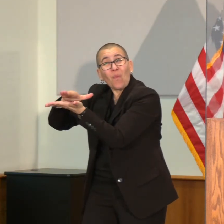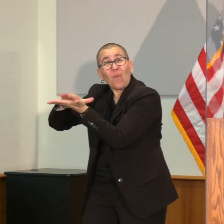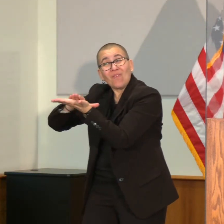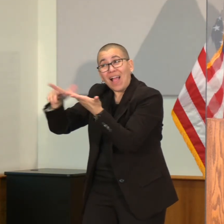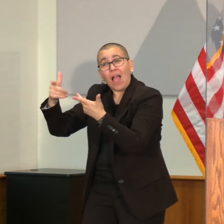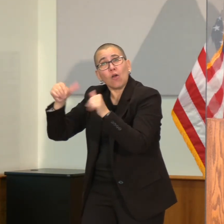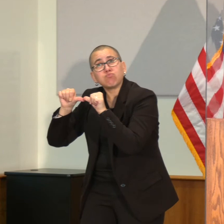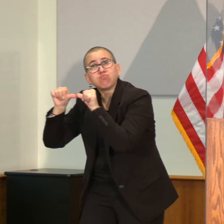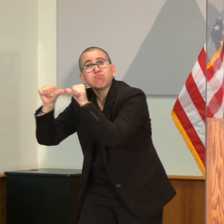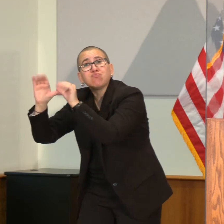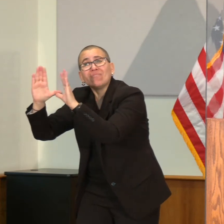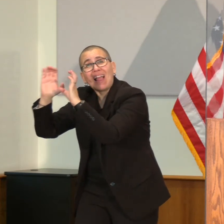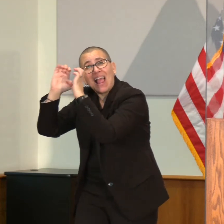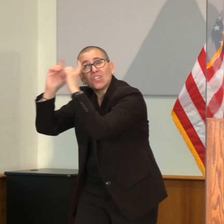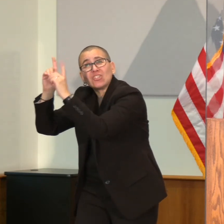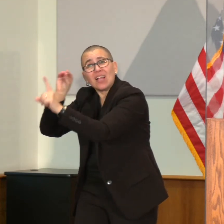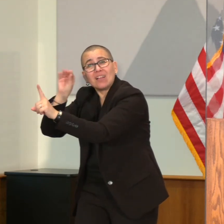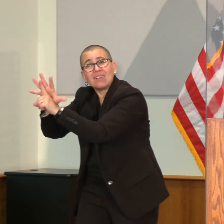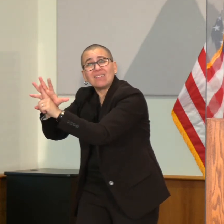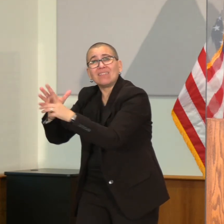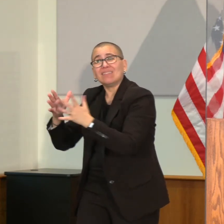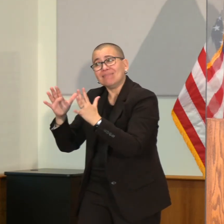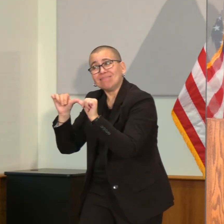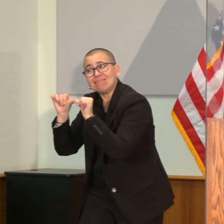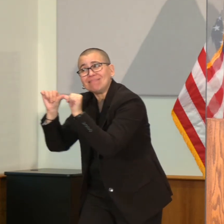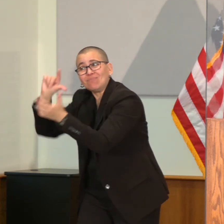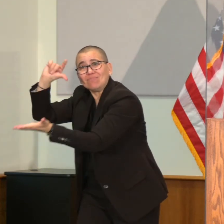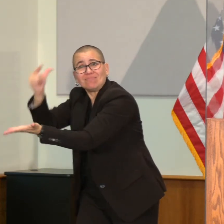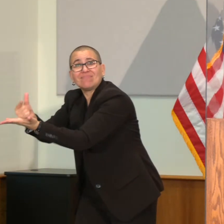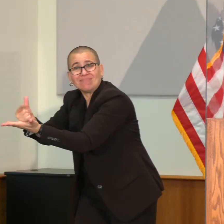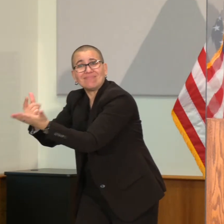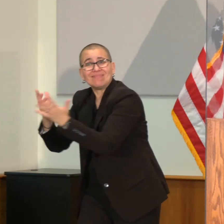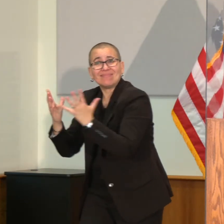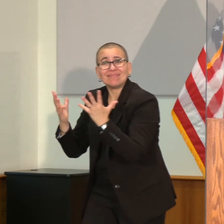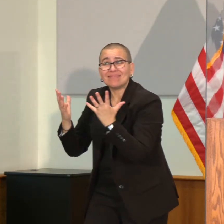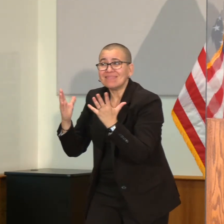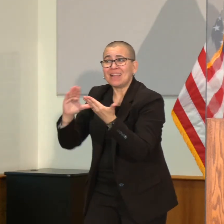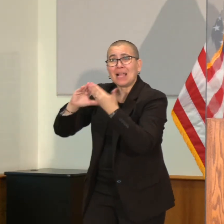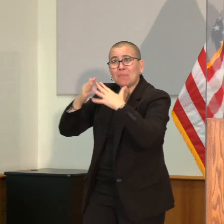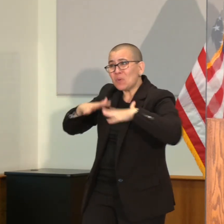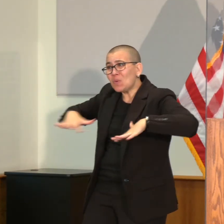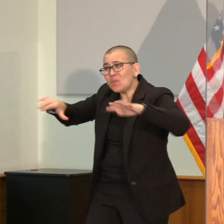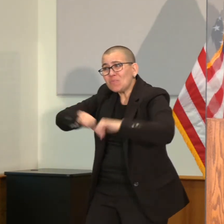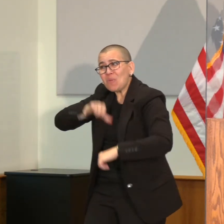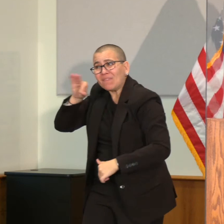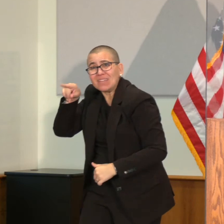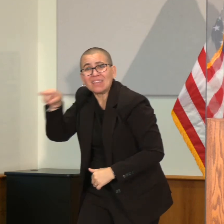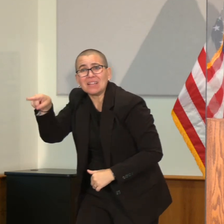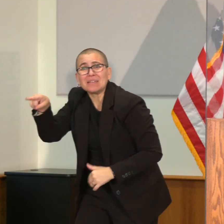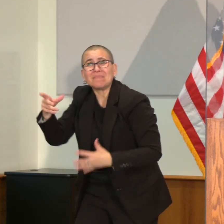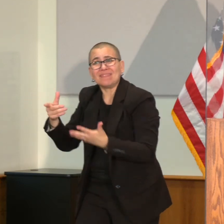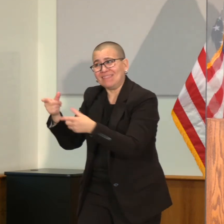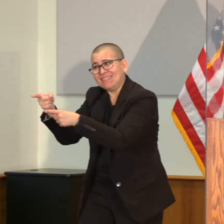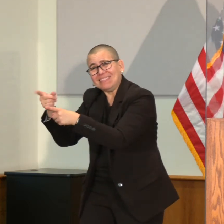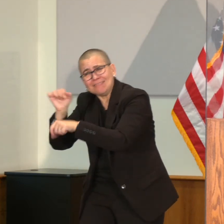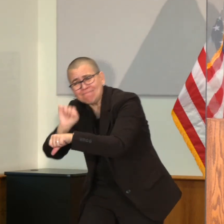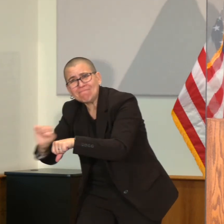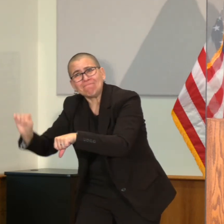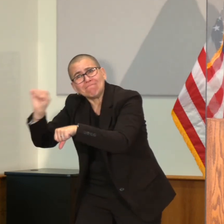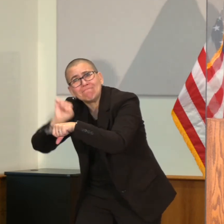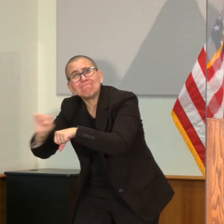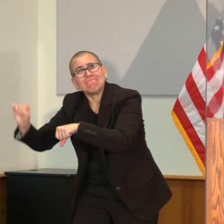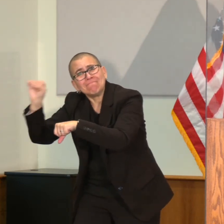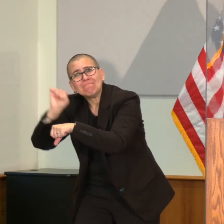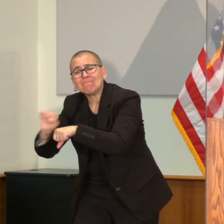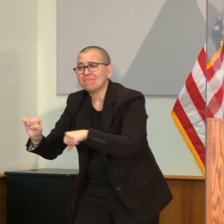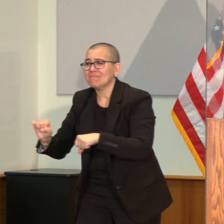positive contribution, not only to our family and neighborhood and community, but to the world. But there's a real threat that if